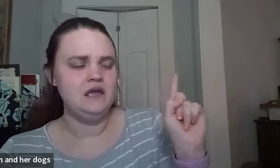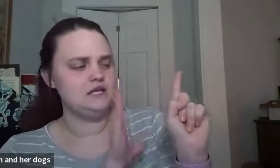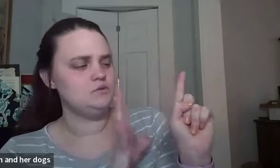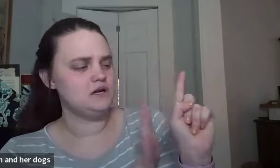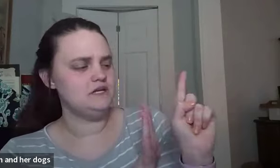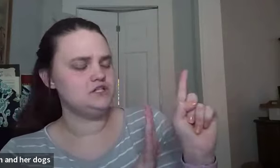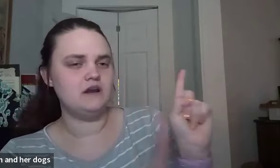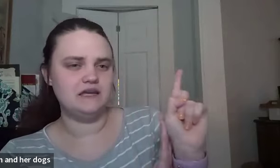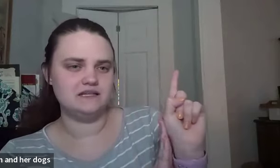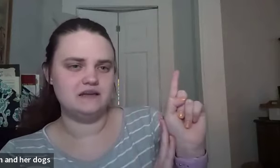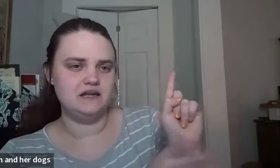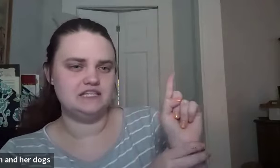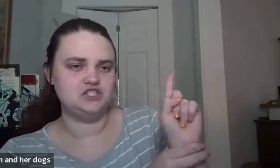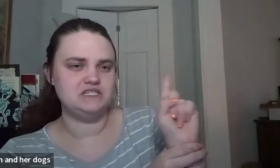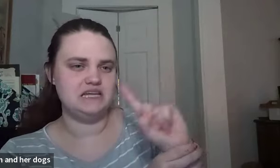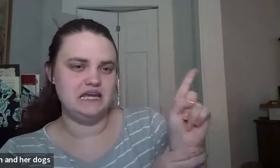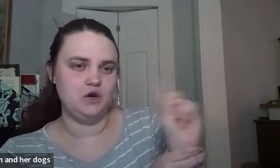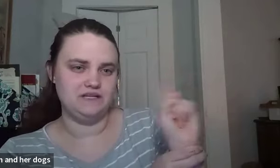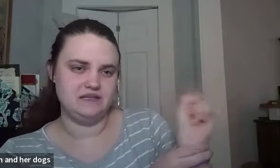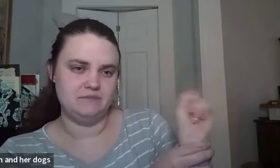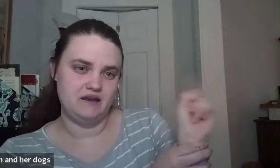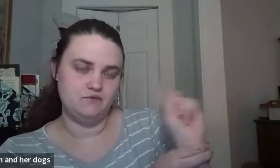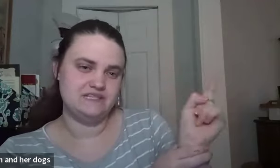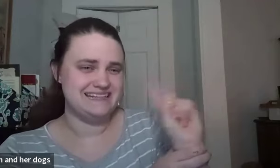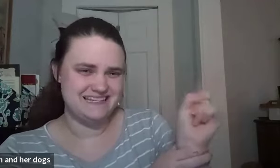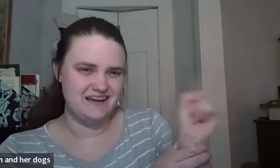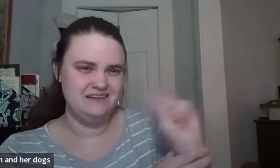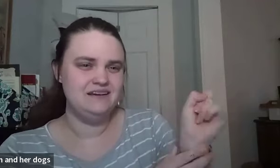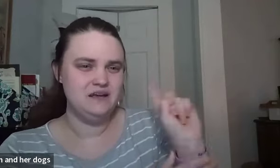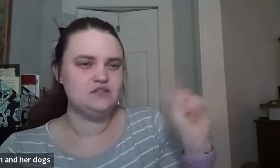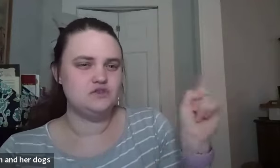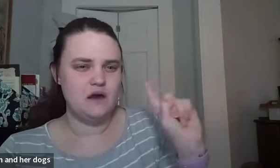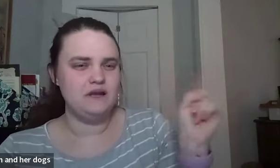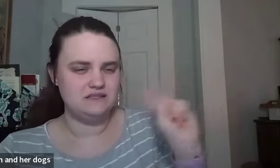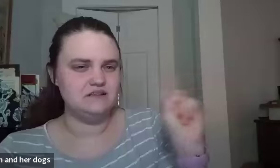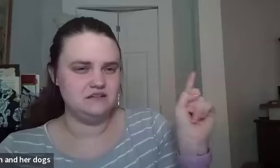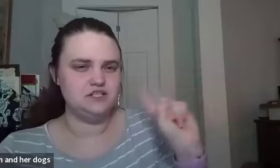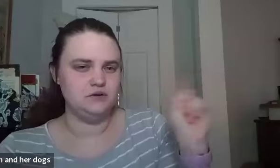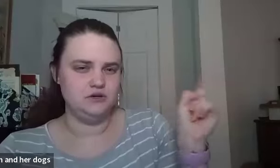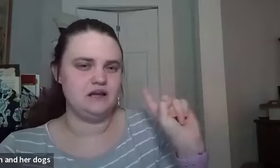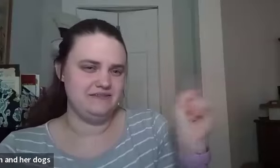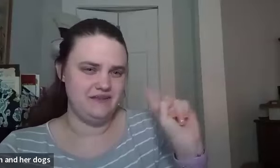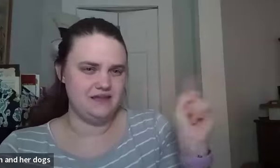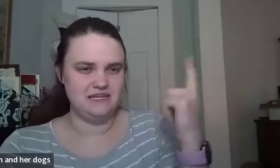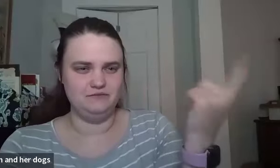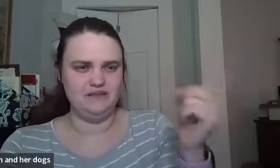And you want to make sure your hand does it's just staying and going back and forth side to side. So that way it's clearly showing you're asking that instead of being